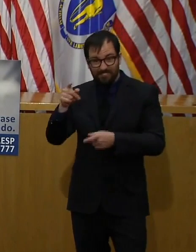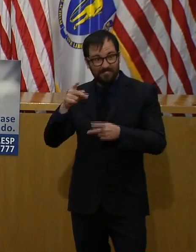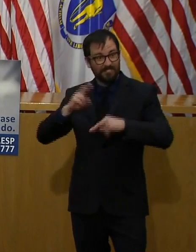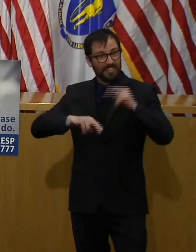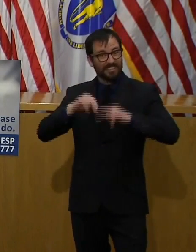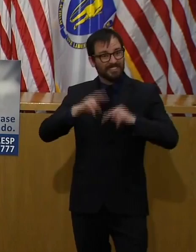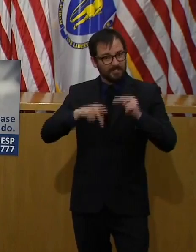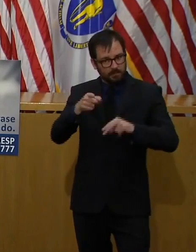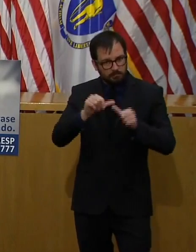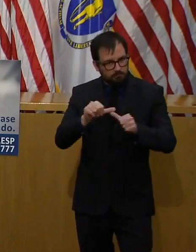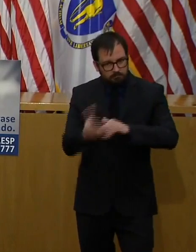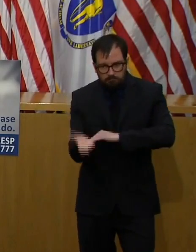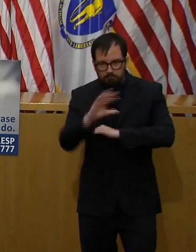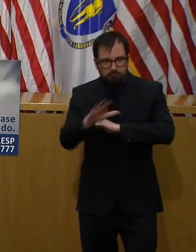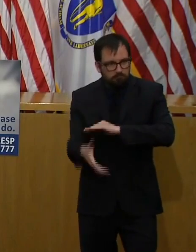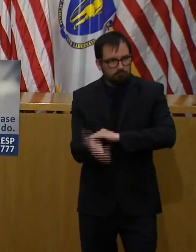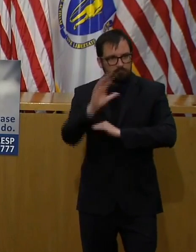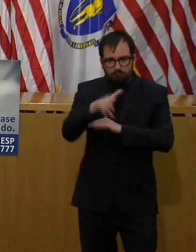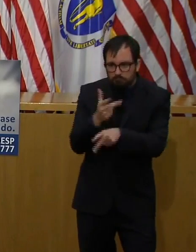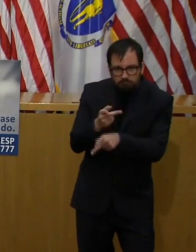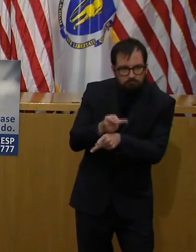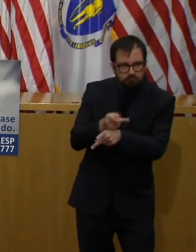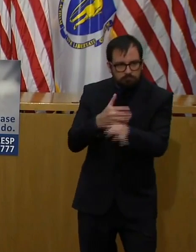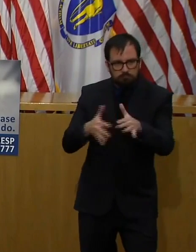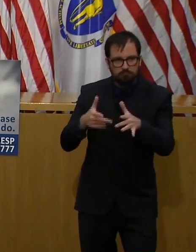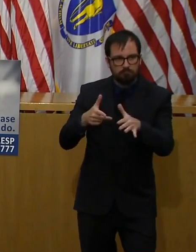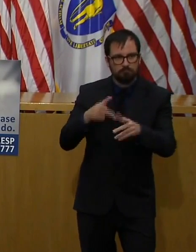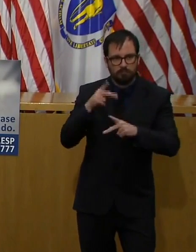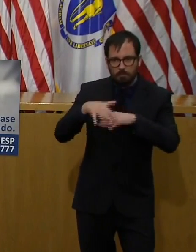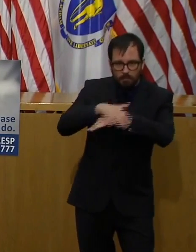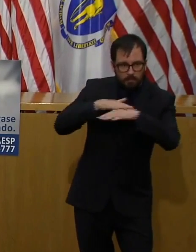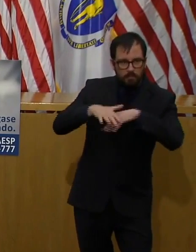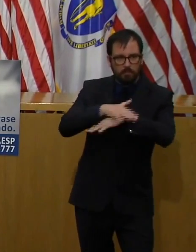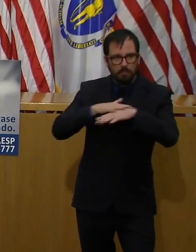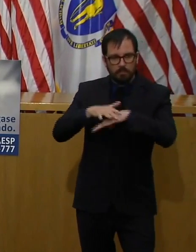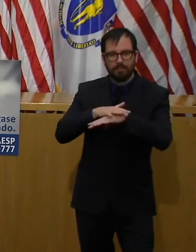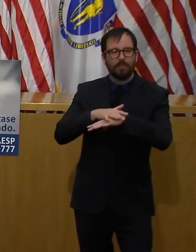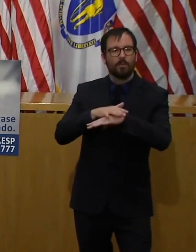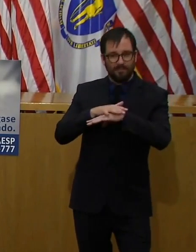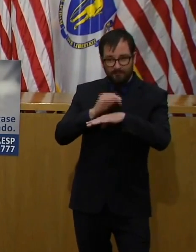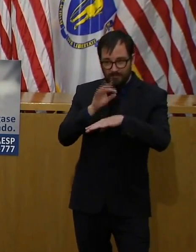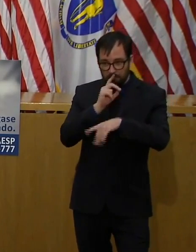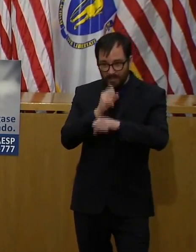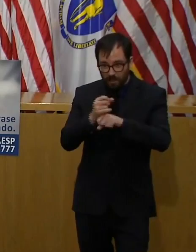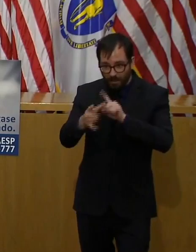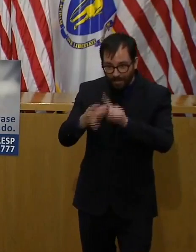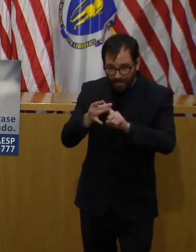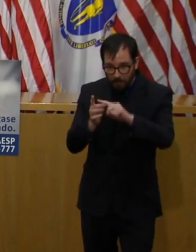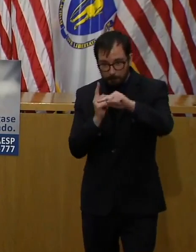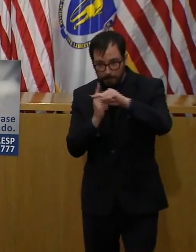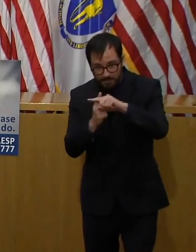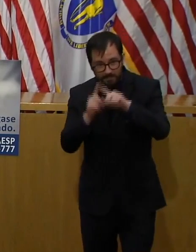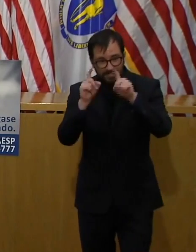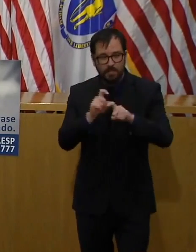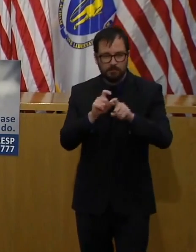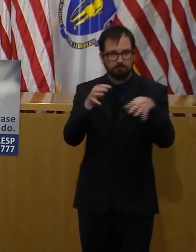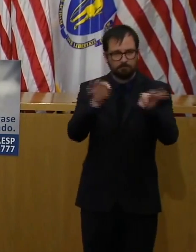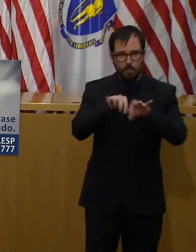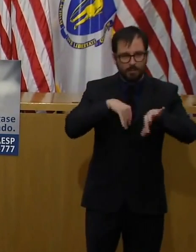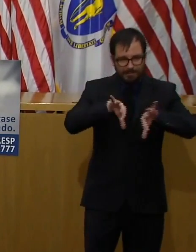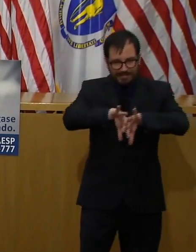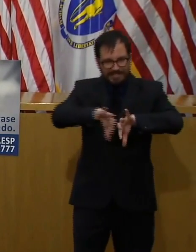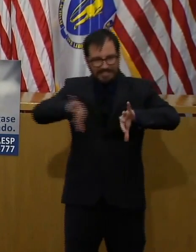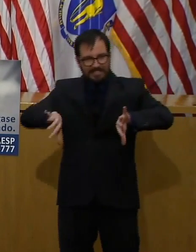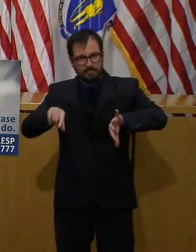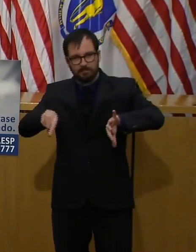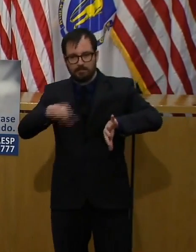COVID negative wings and establish COVID positive nursing homes in order to discharge people from hospitals when they're ready